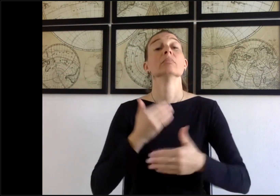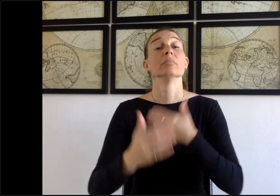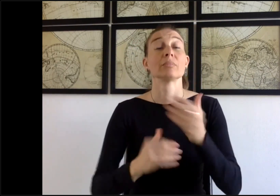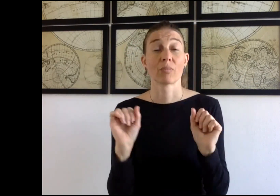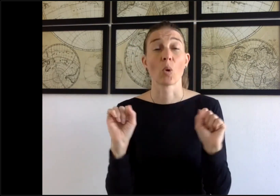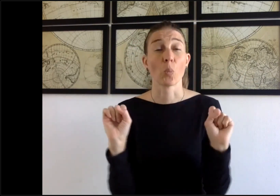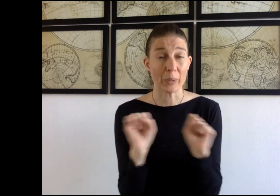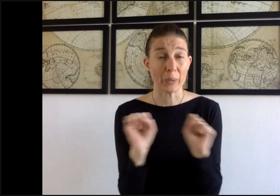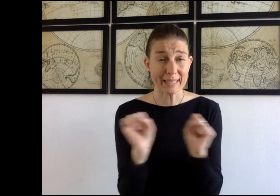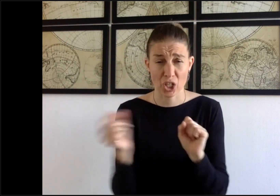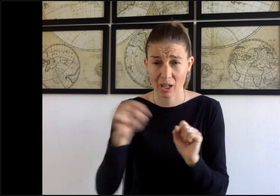didn't have